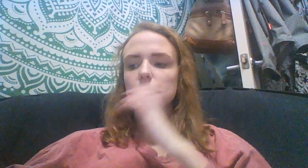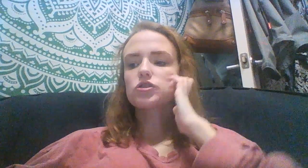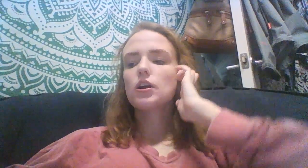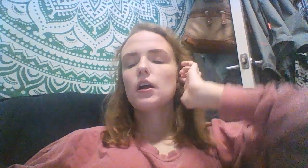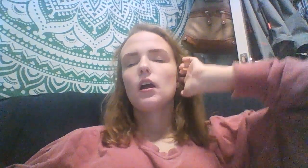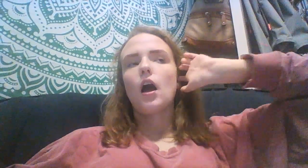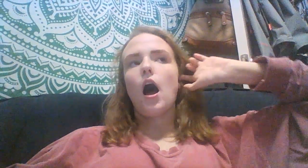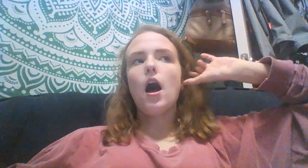privilege,